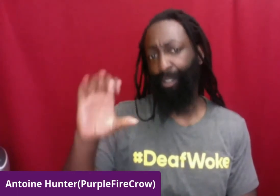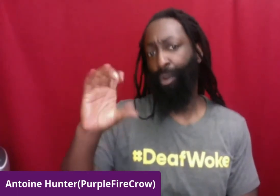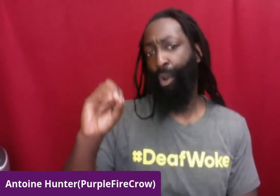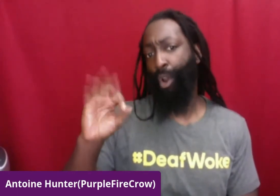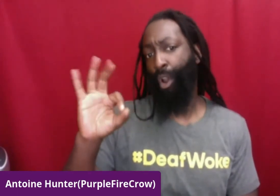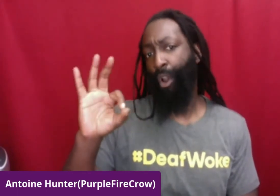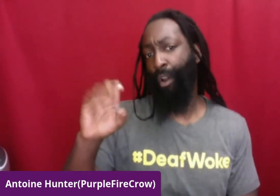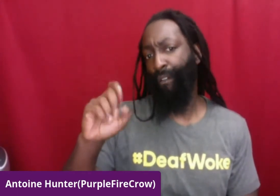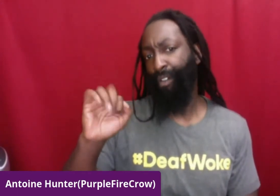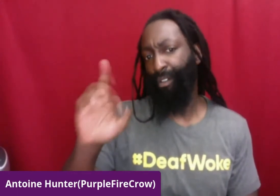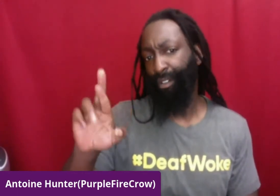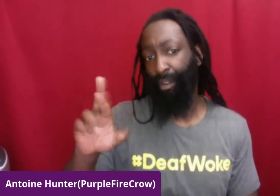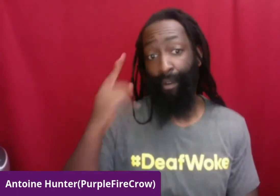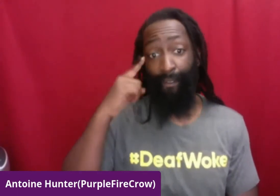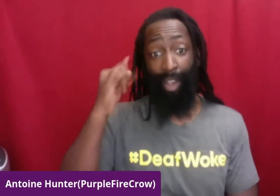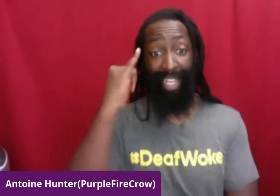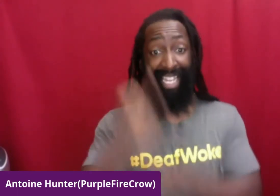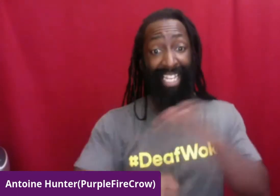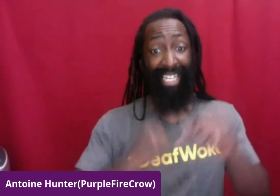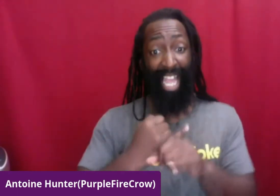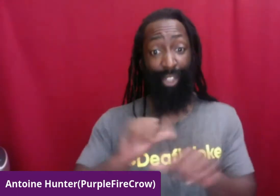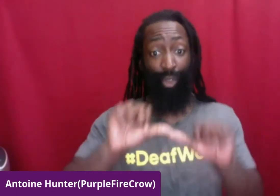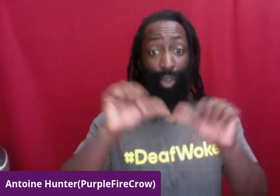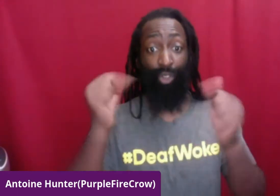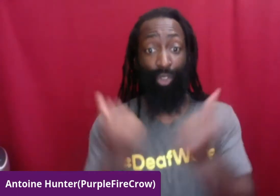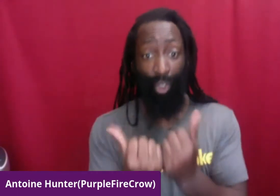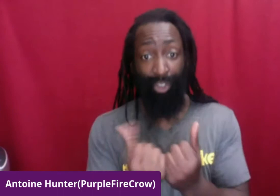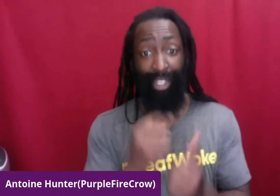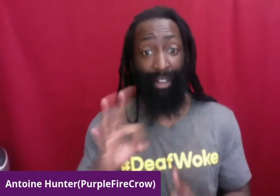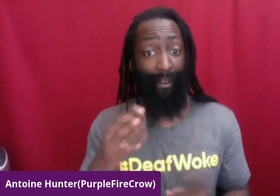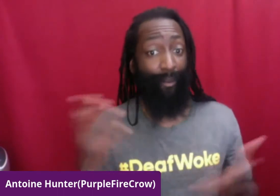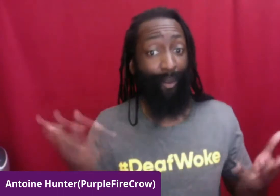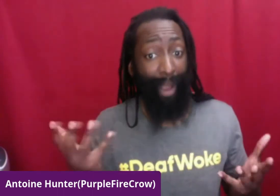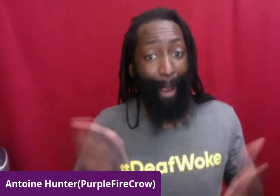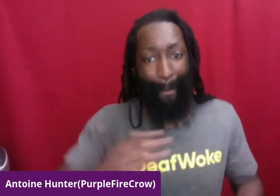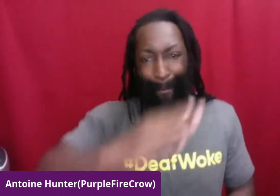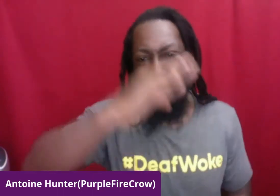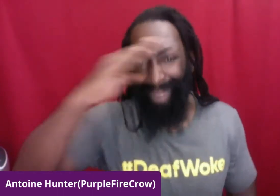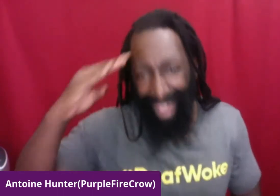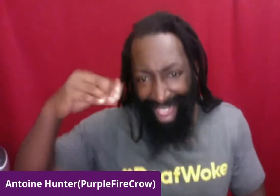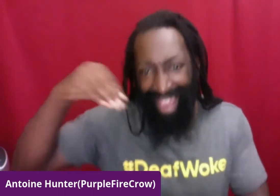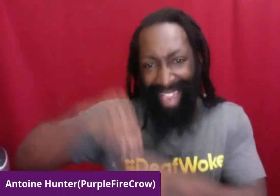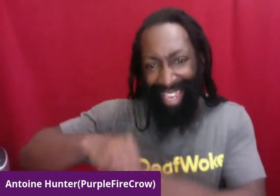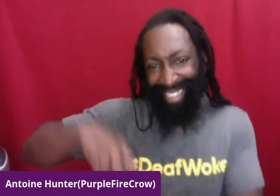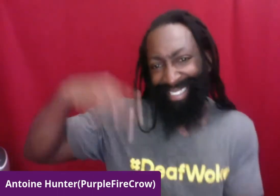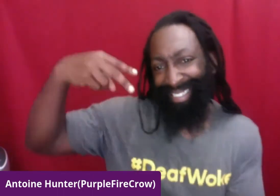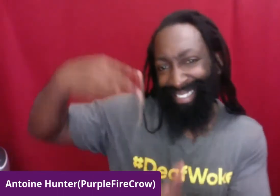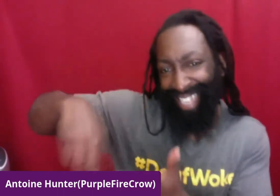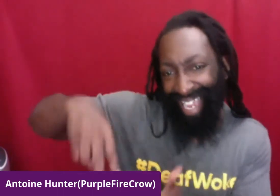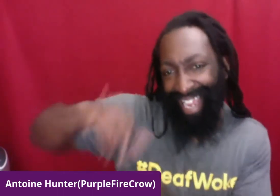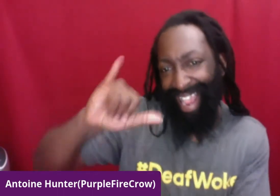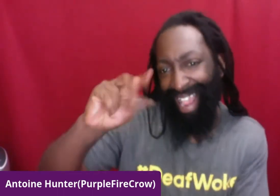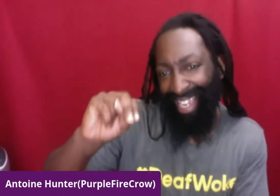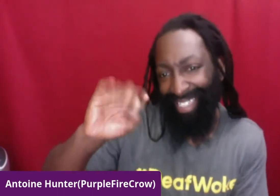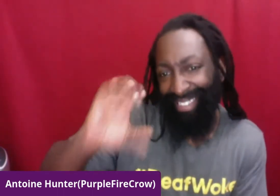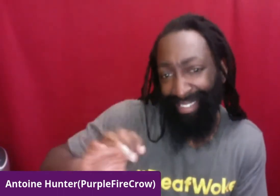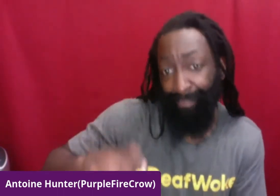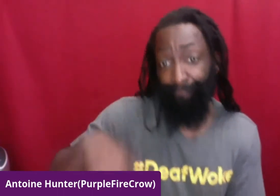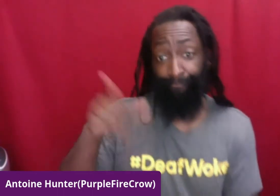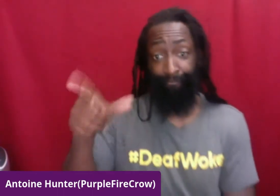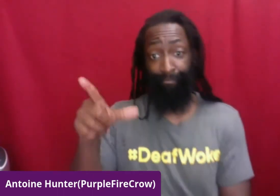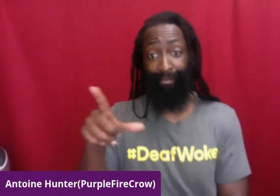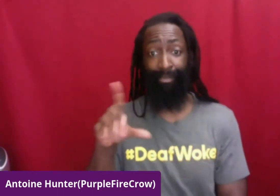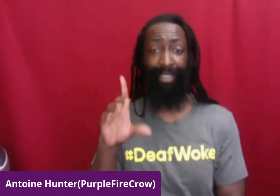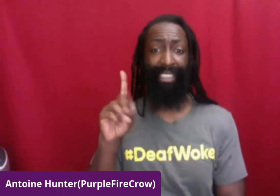She's been doing this for over 25 years of experience in arts administration and management, practices for private nonprofit